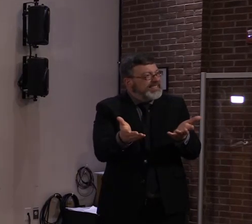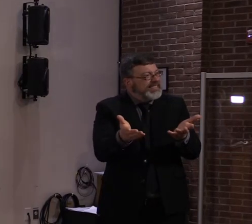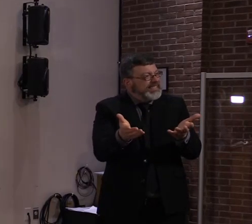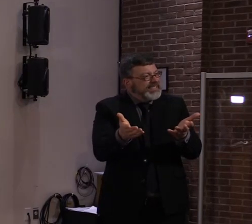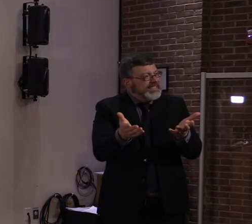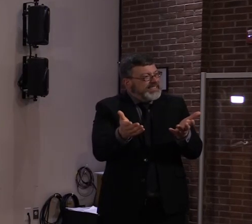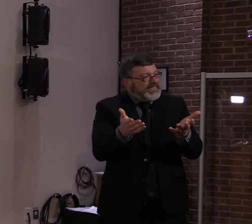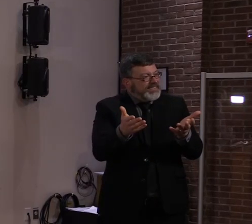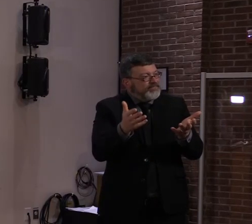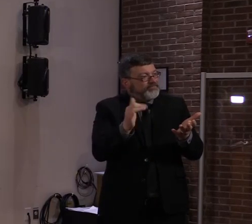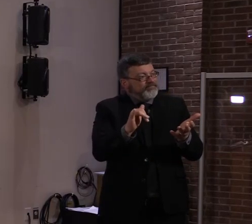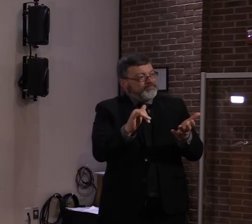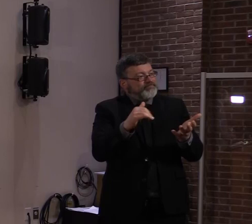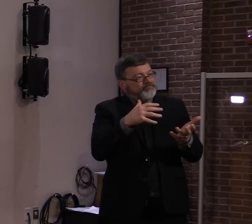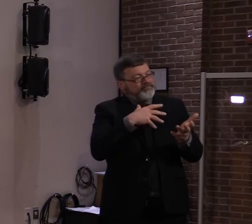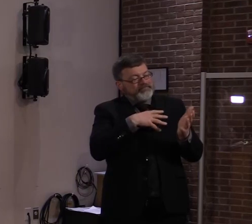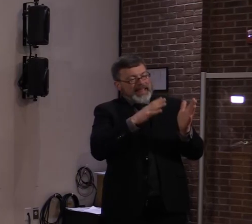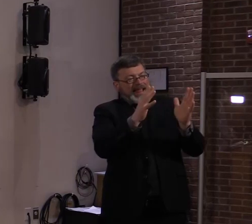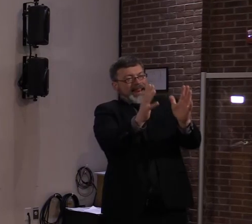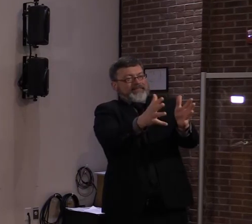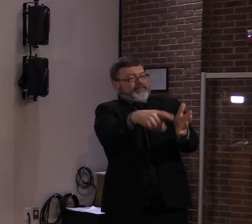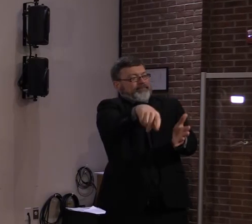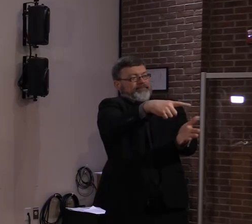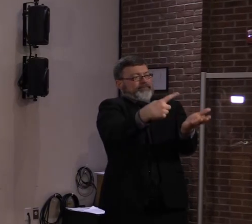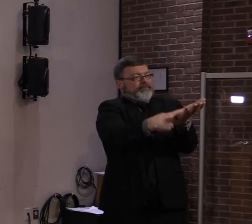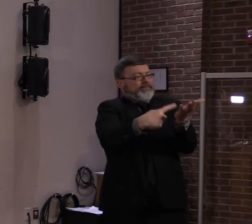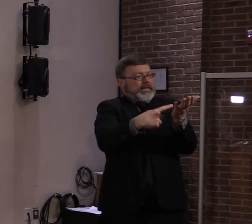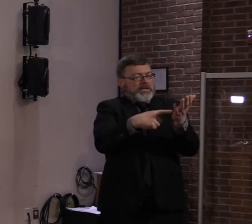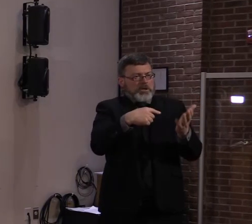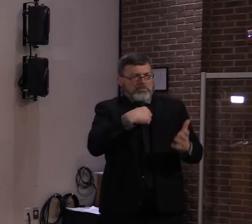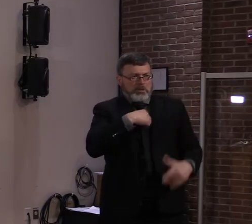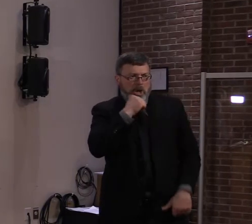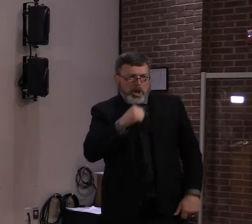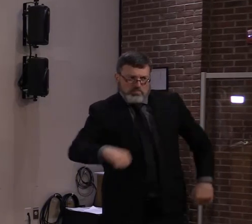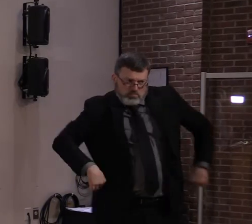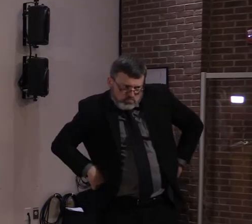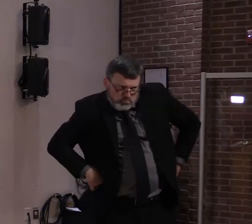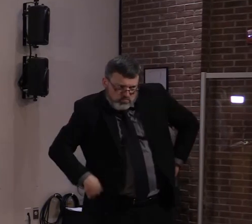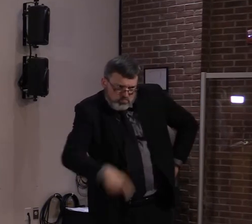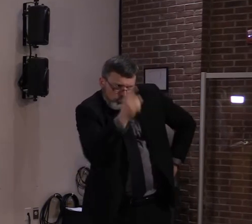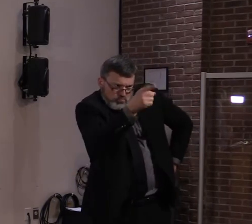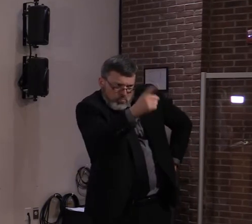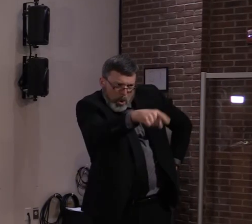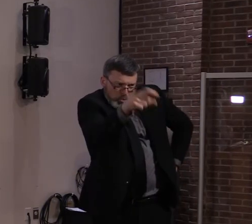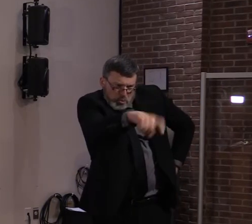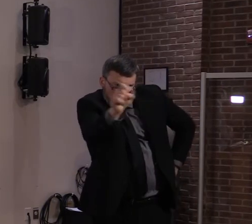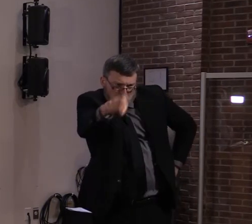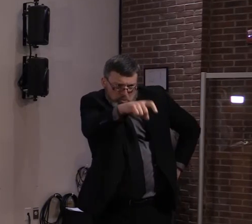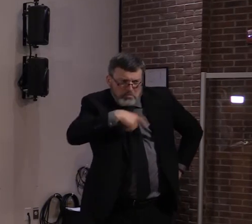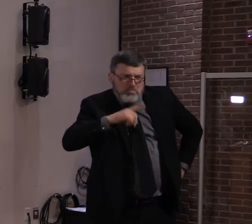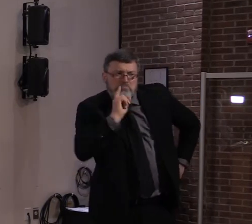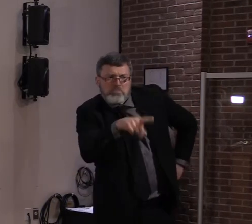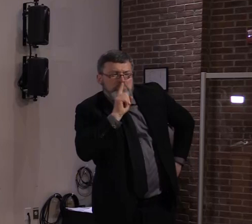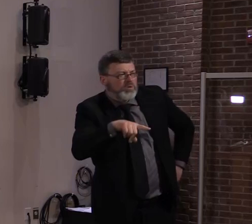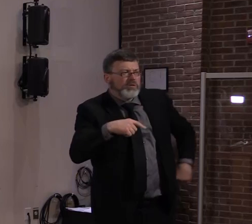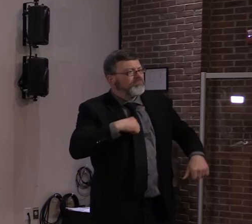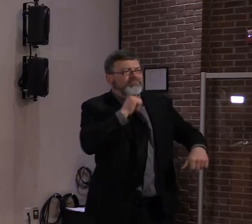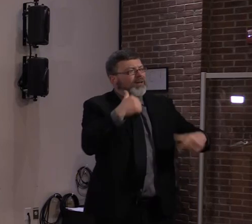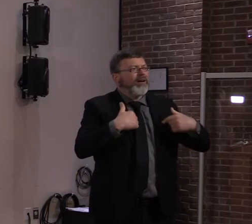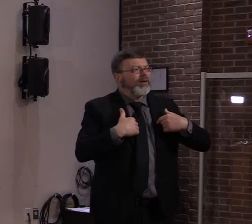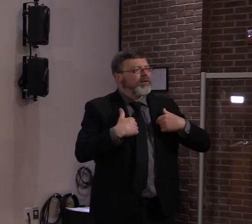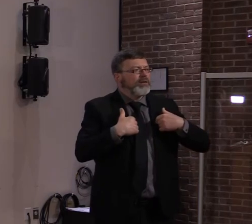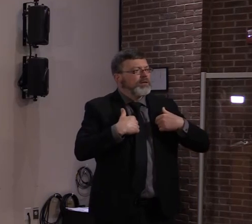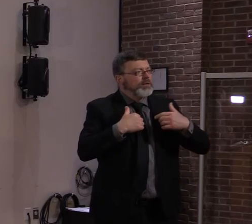that they're being put under a spotlight, but just allowing those conversations to occur, because that's really critical. Having